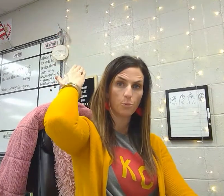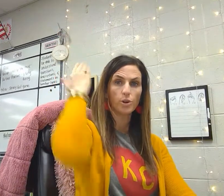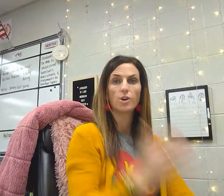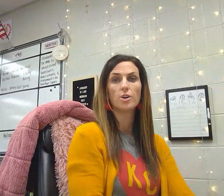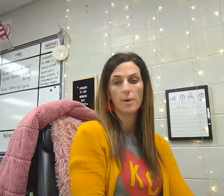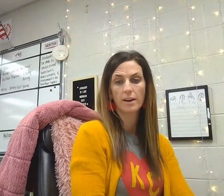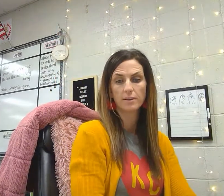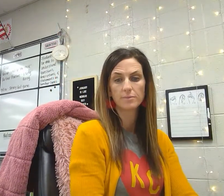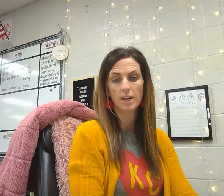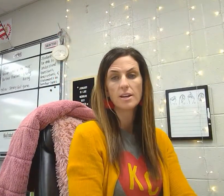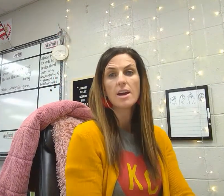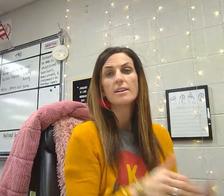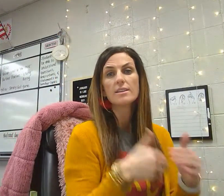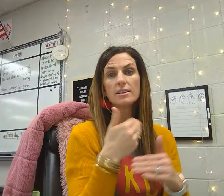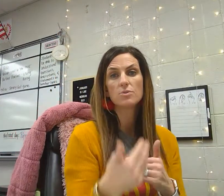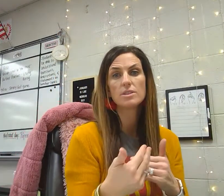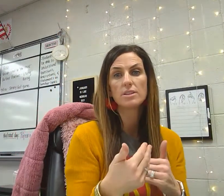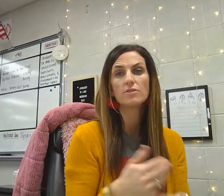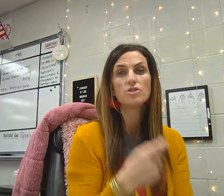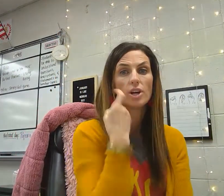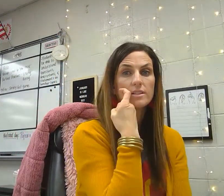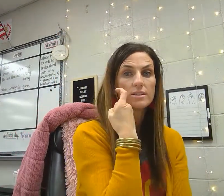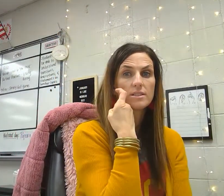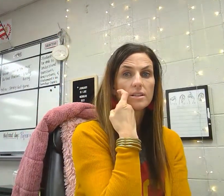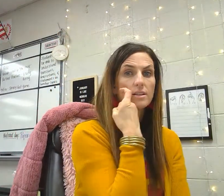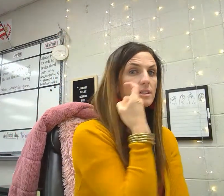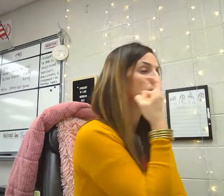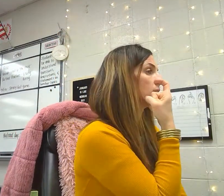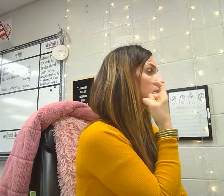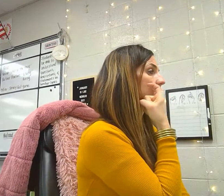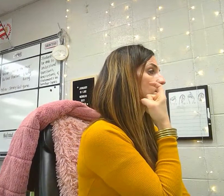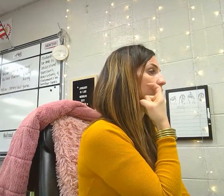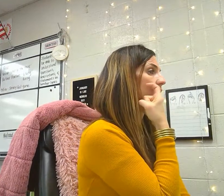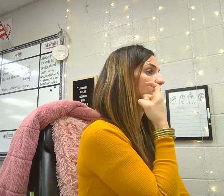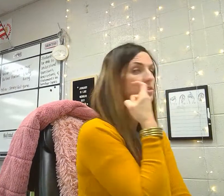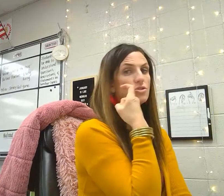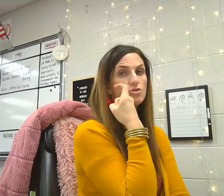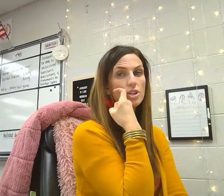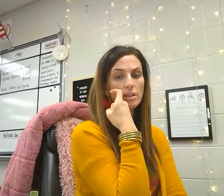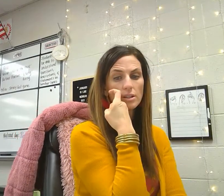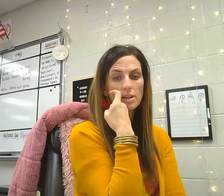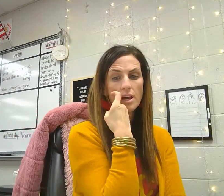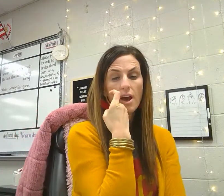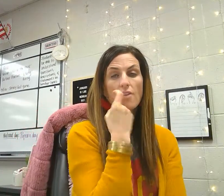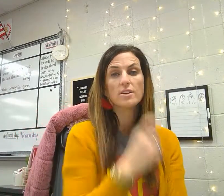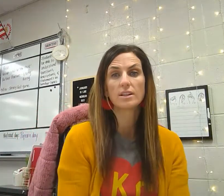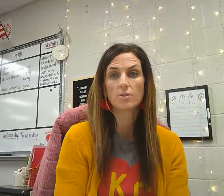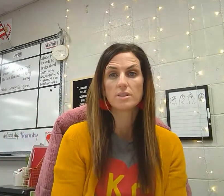will go back. Okay. The next one, the sign for just. Tap your X hand on your cheek. The next one, the sign